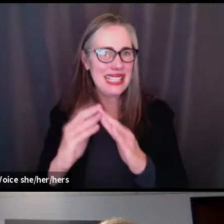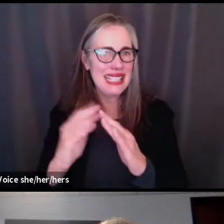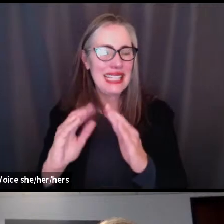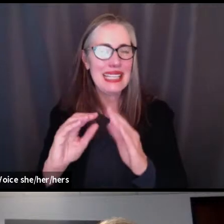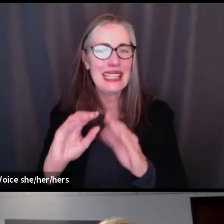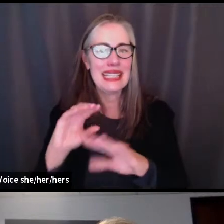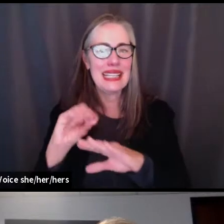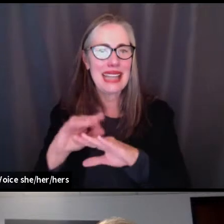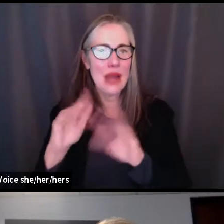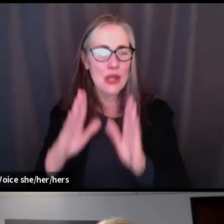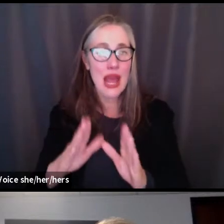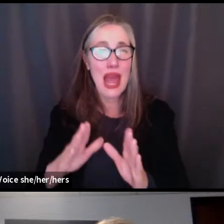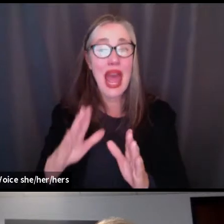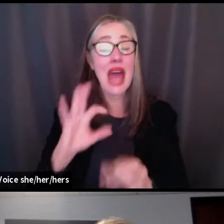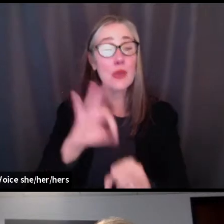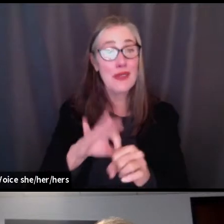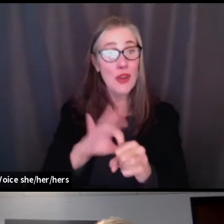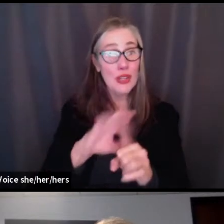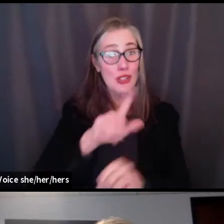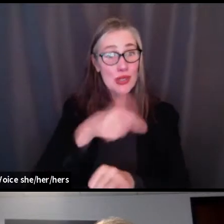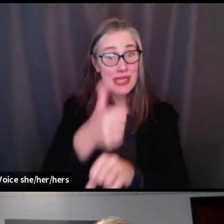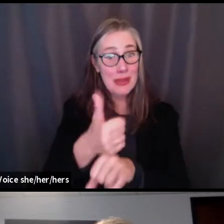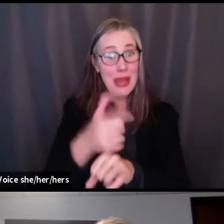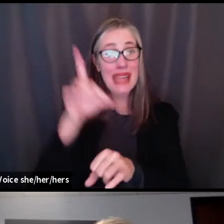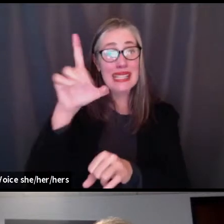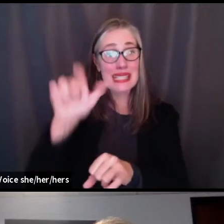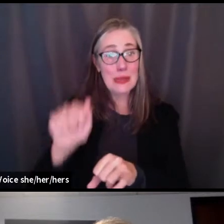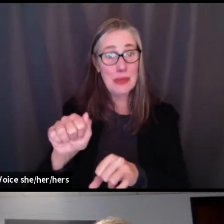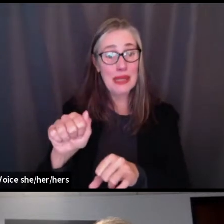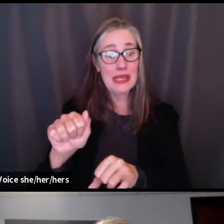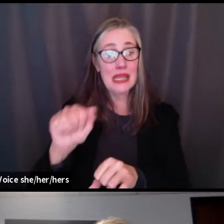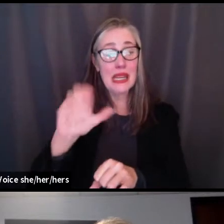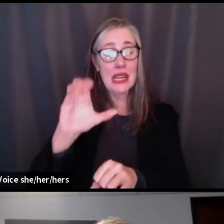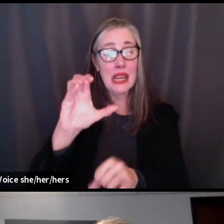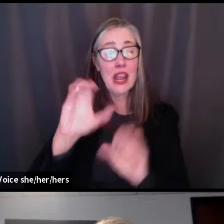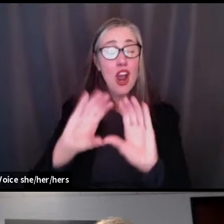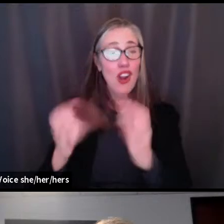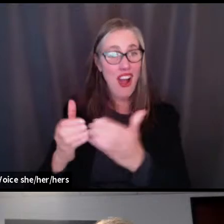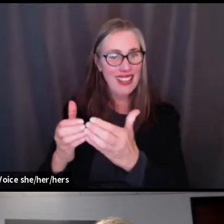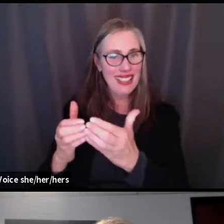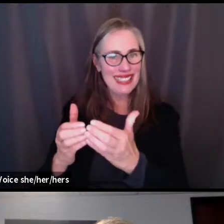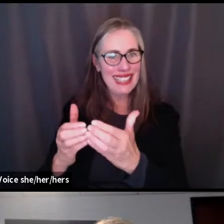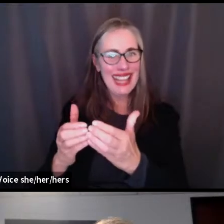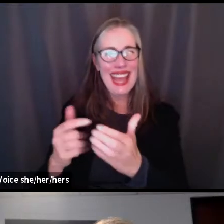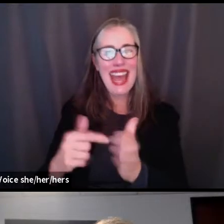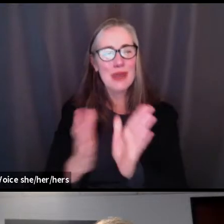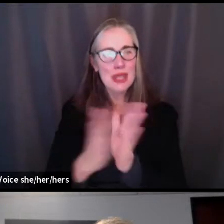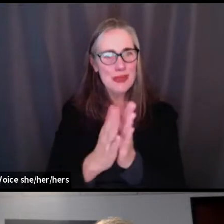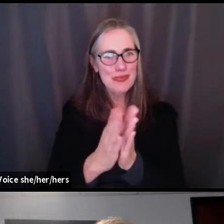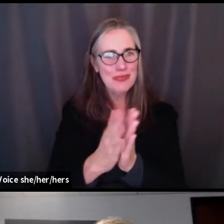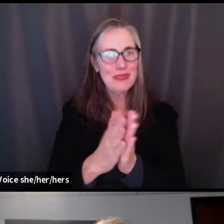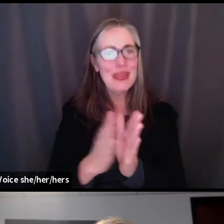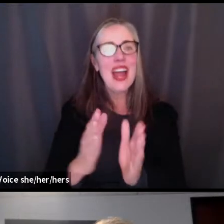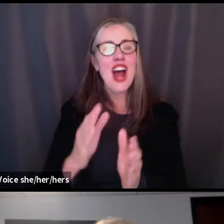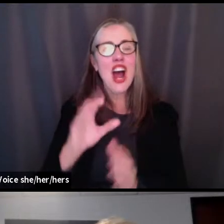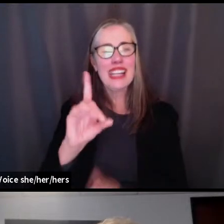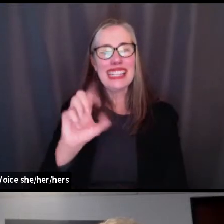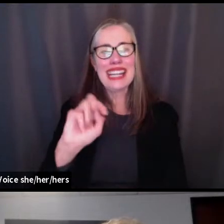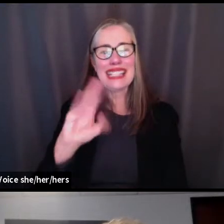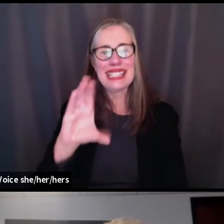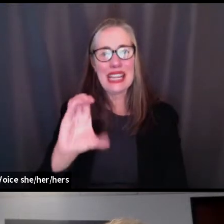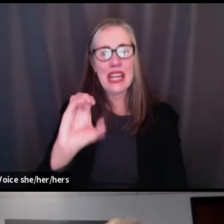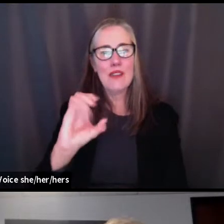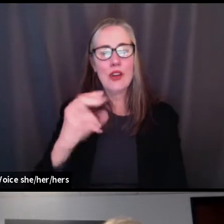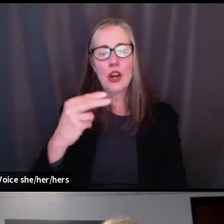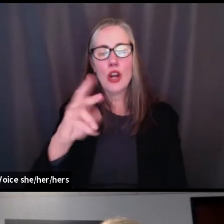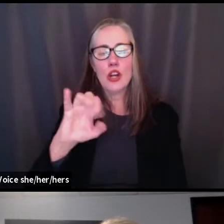to approve the creation of a disabilities caucus, and I want to give a shout out to our DNC member, Christine Pelosi, for helping